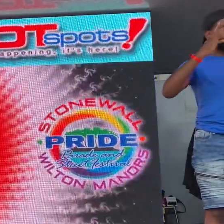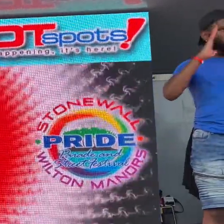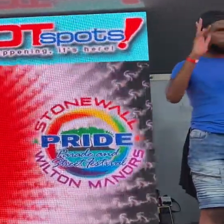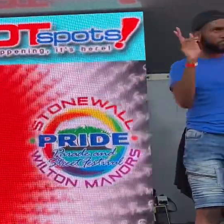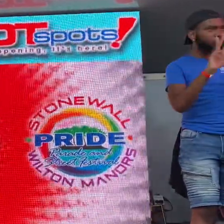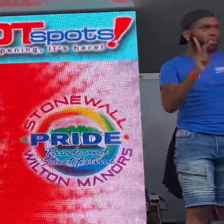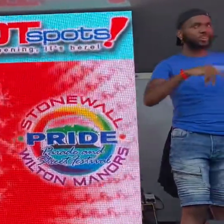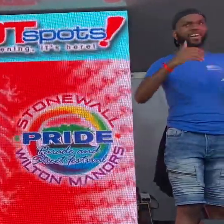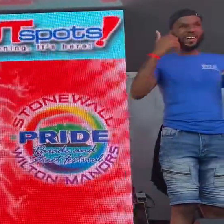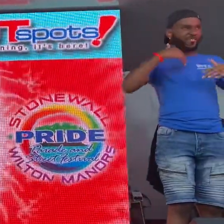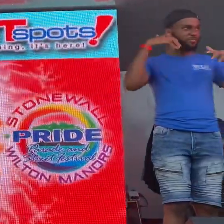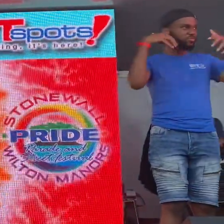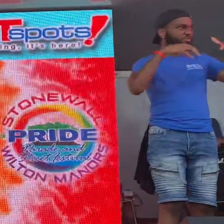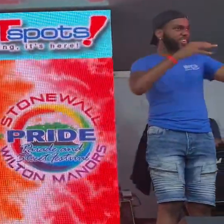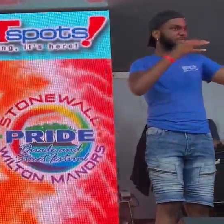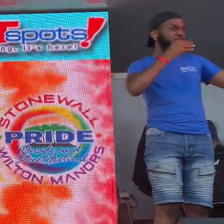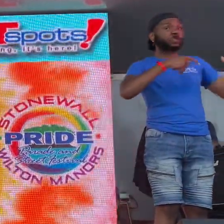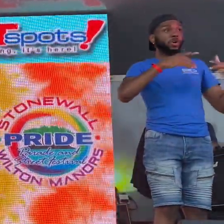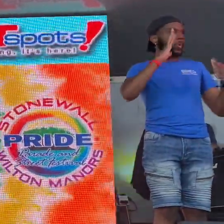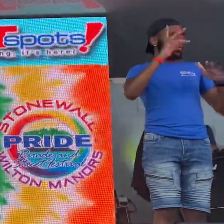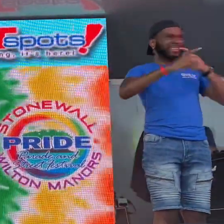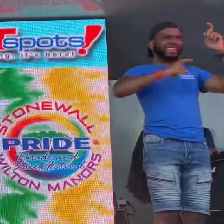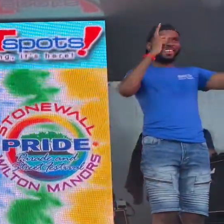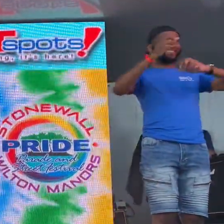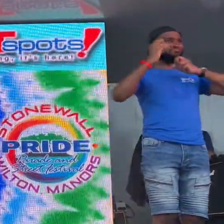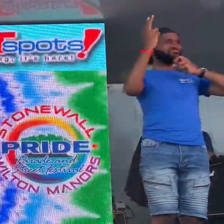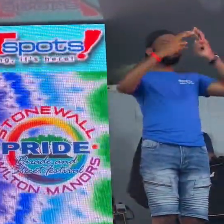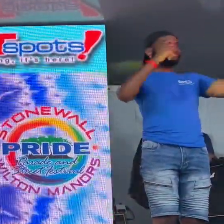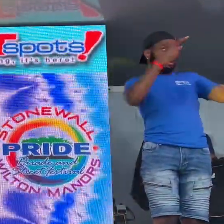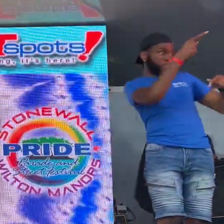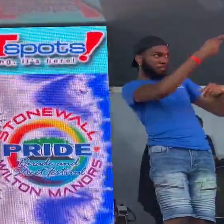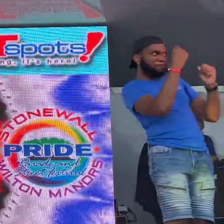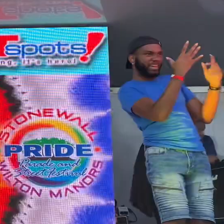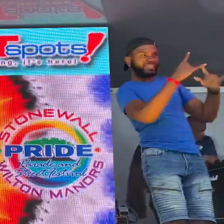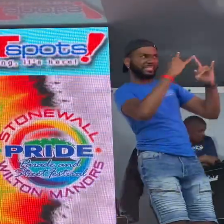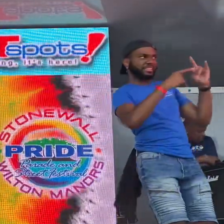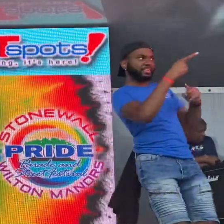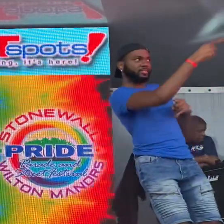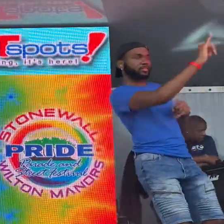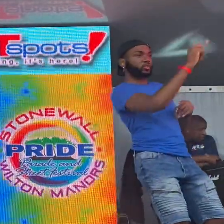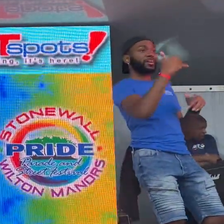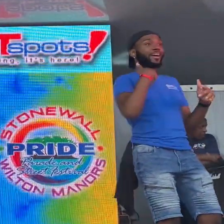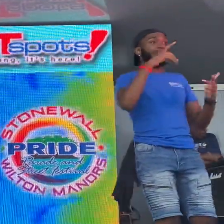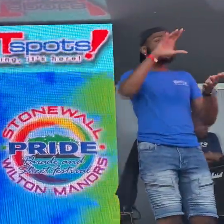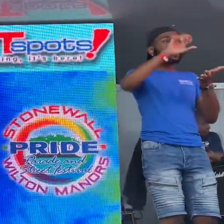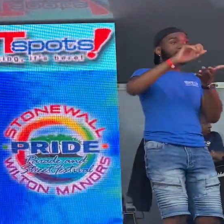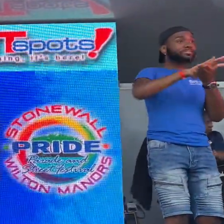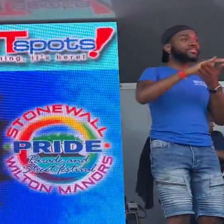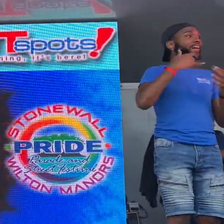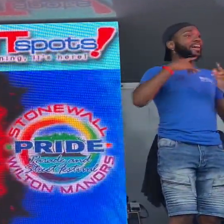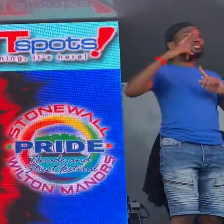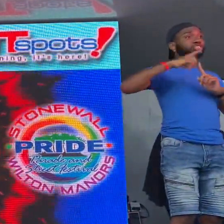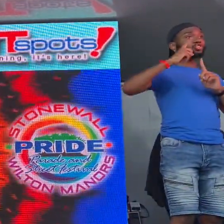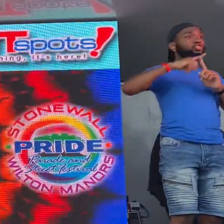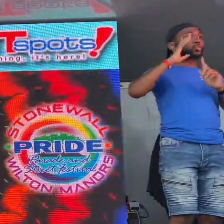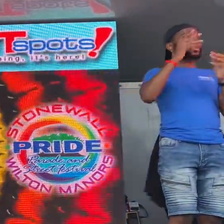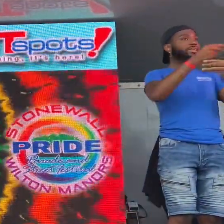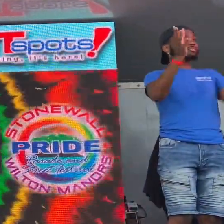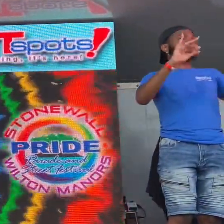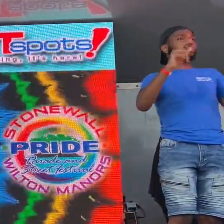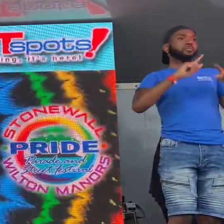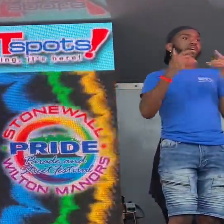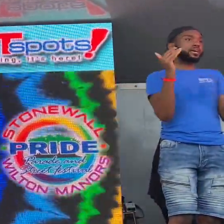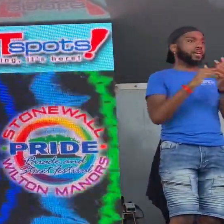coming up. We've got tons of giveaways at the iHeartRadio tent over there. Hand sanitizer, free t-shirts. Once again, my name is Mobile Mike from iHeartRadio.